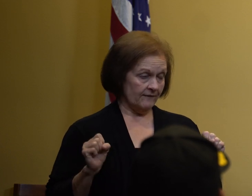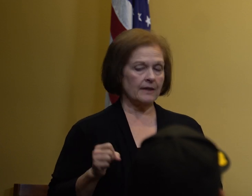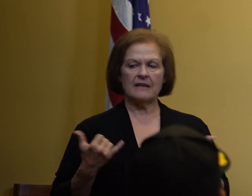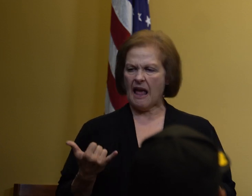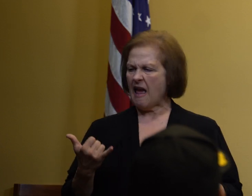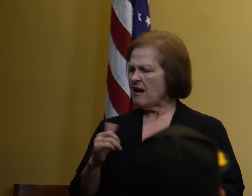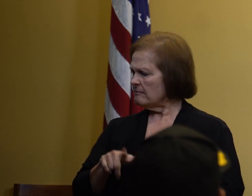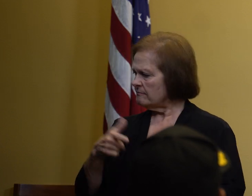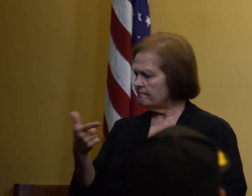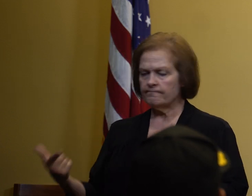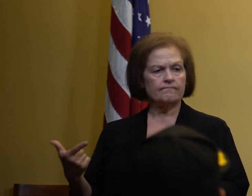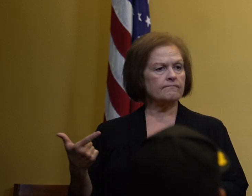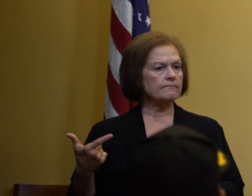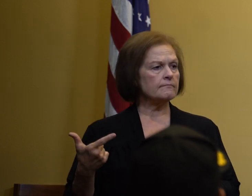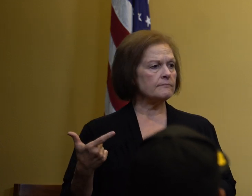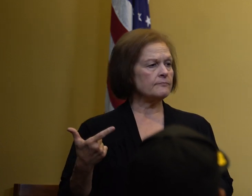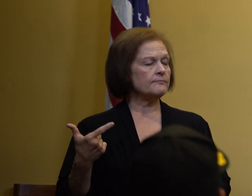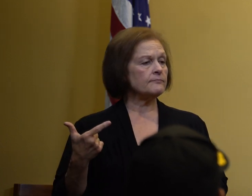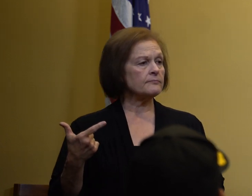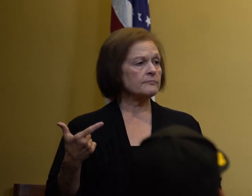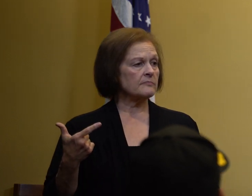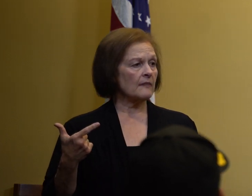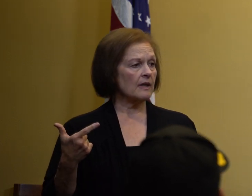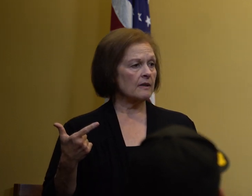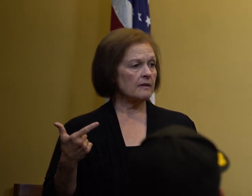keep it going, and I want to now ask,